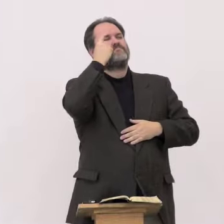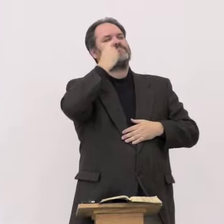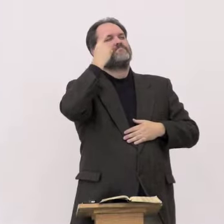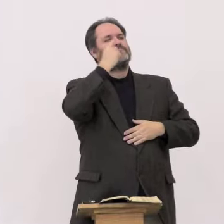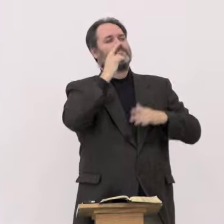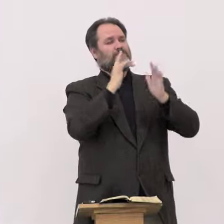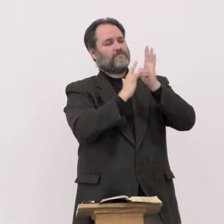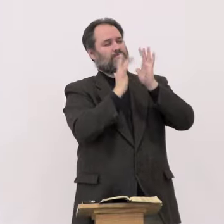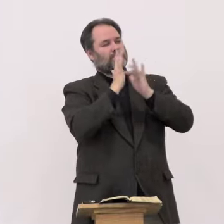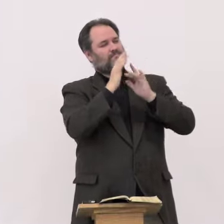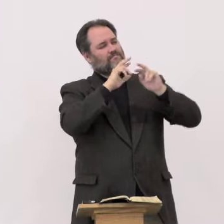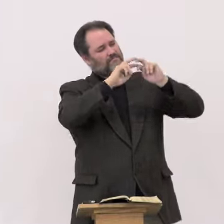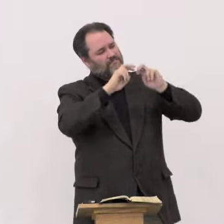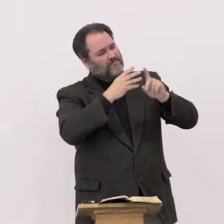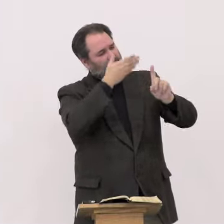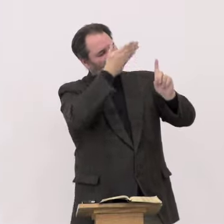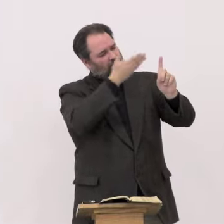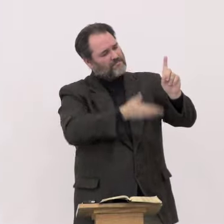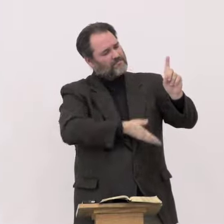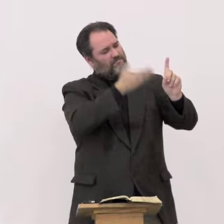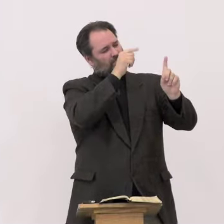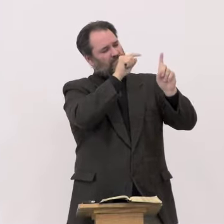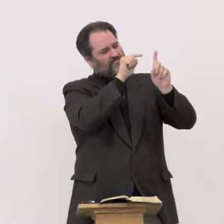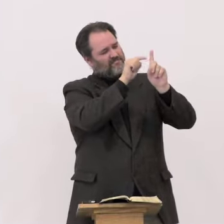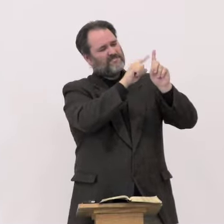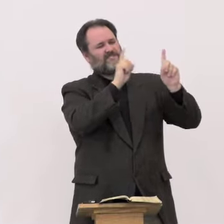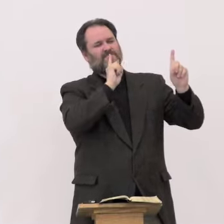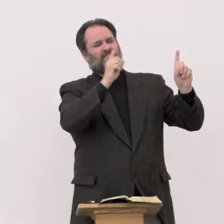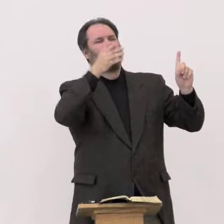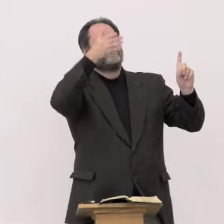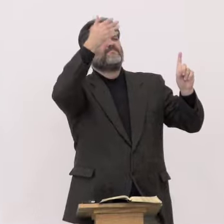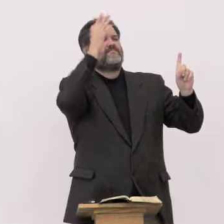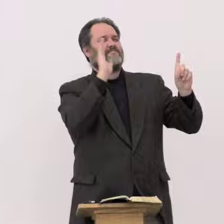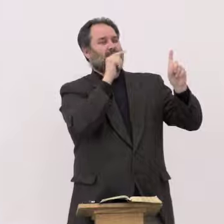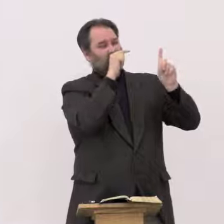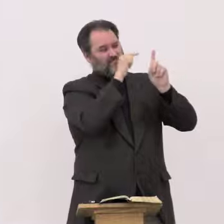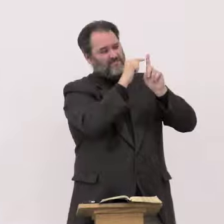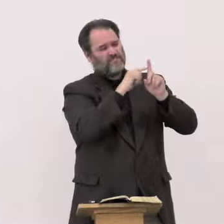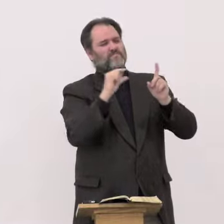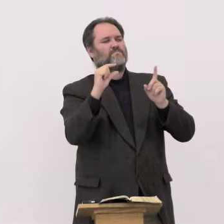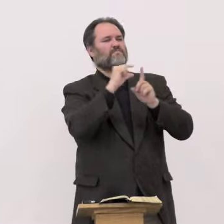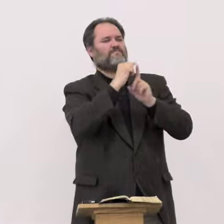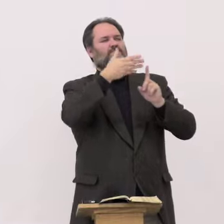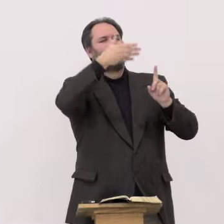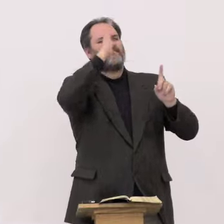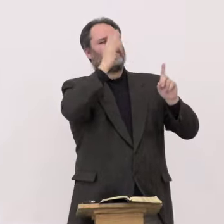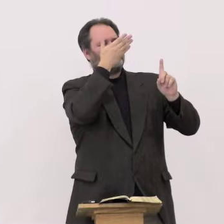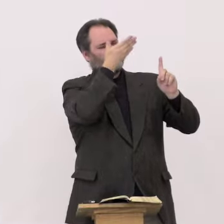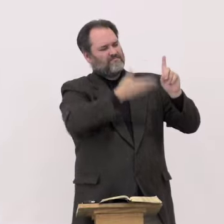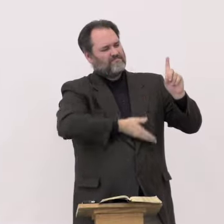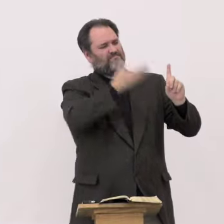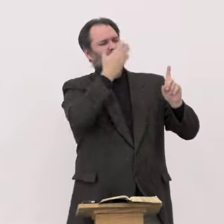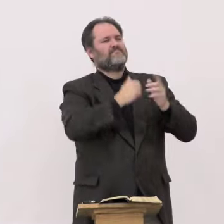praise your name, Lord. I pray that the church, everyone in the church will think about this to